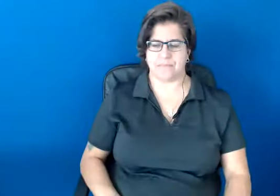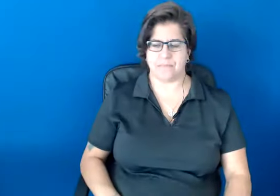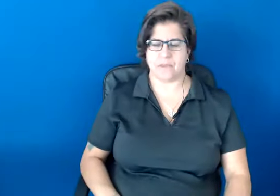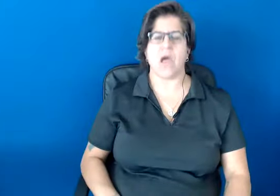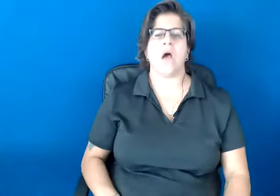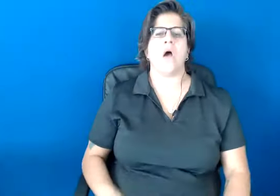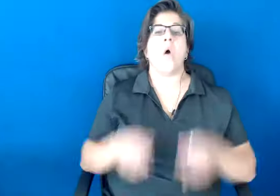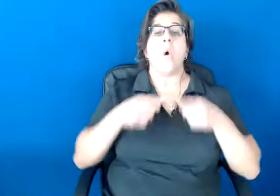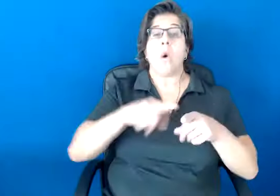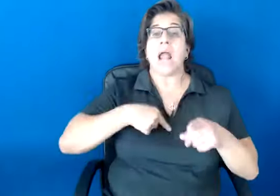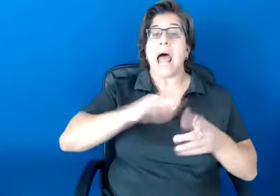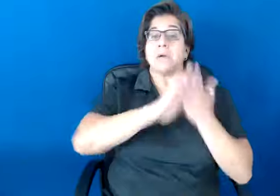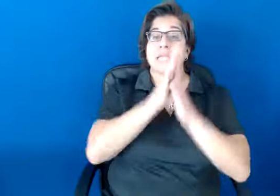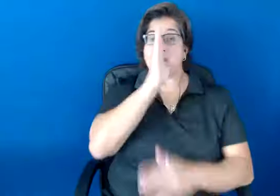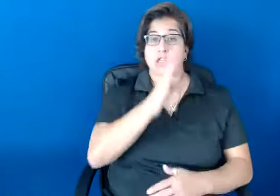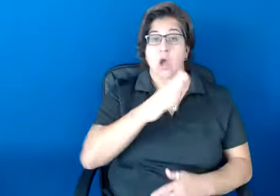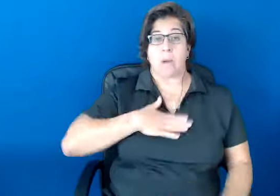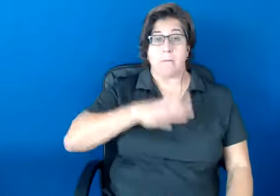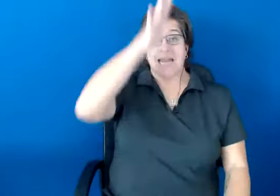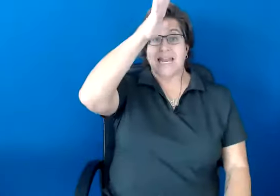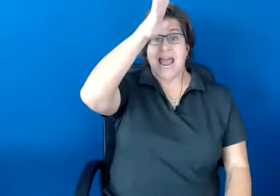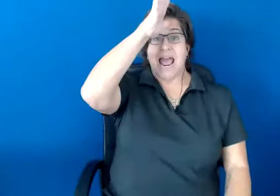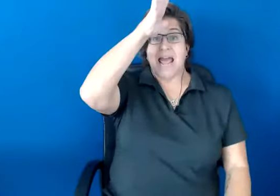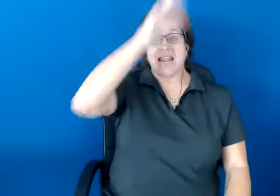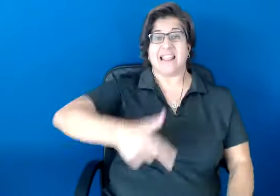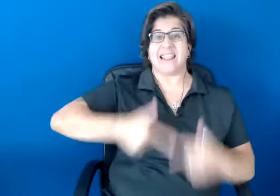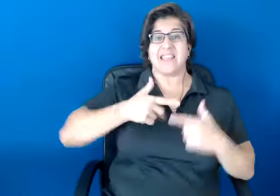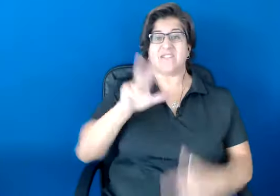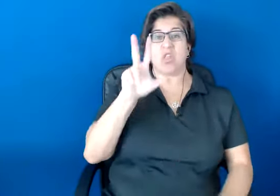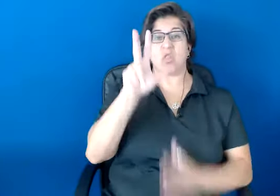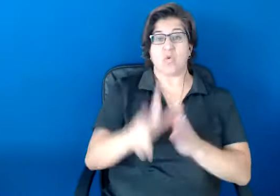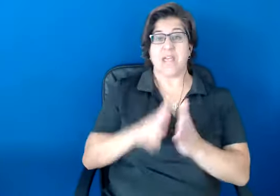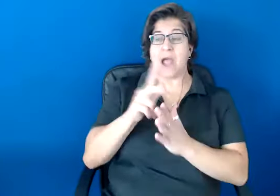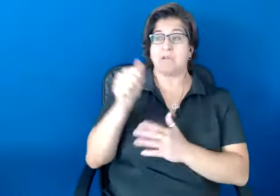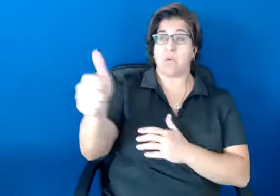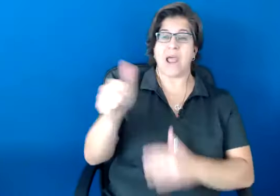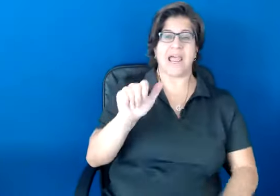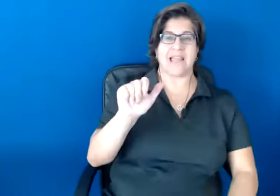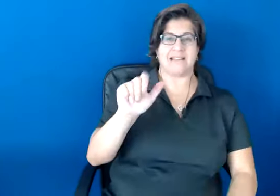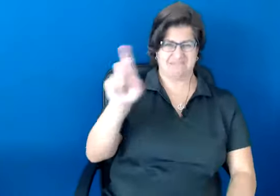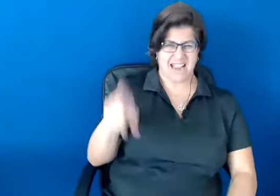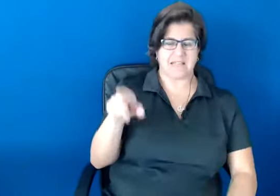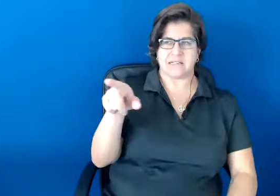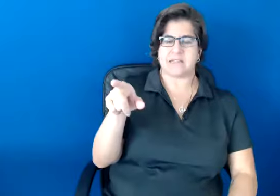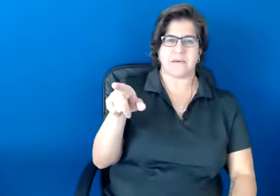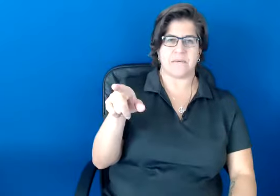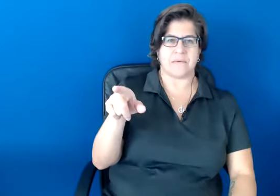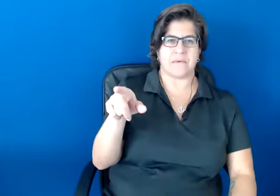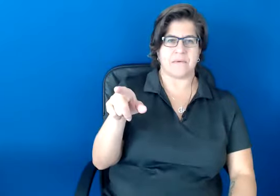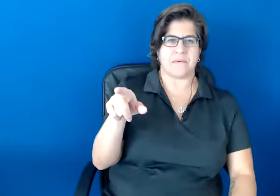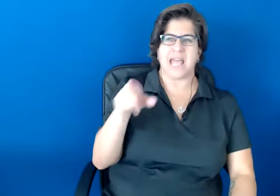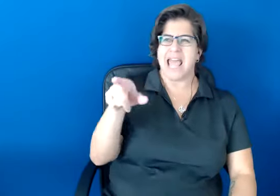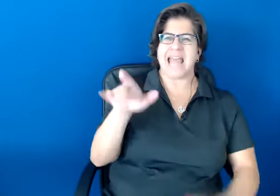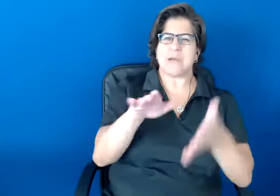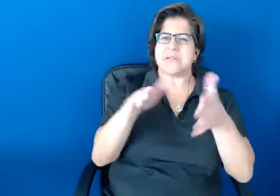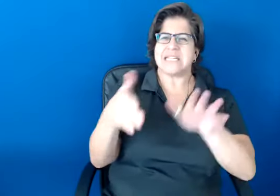sober, was 3 hours away in Abilene, Texas, and I could not, dying of colon